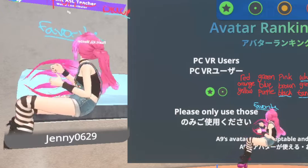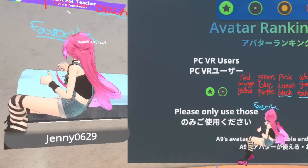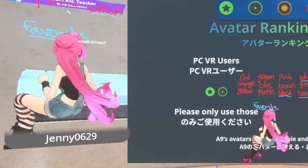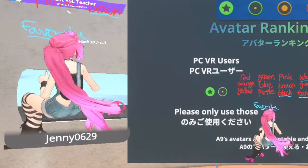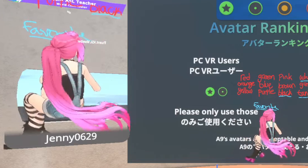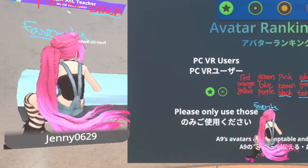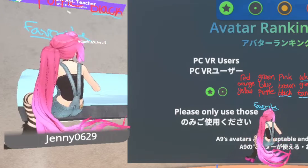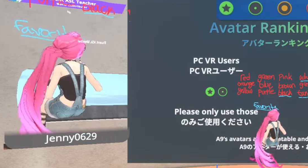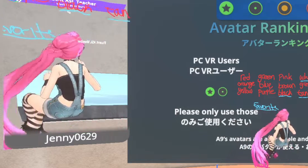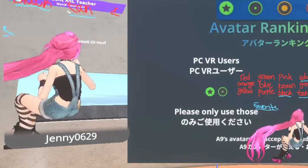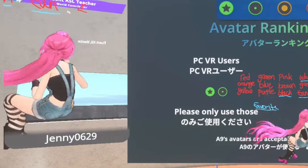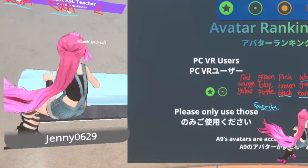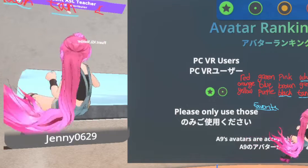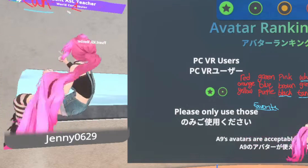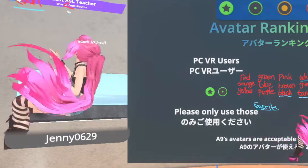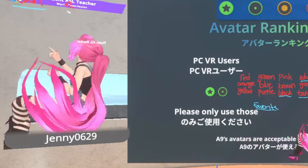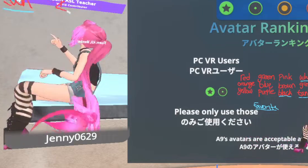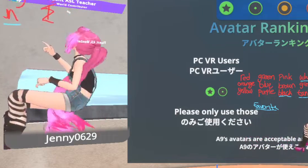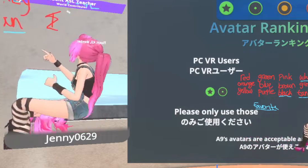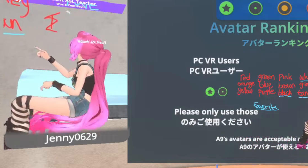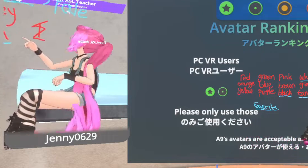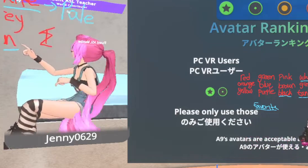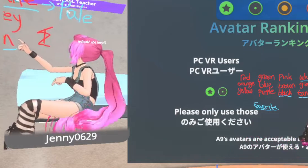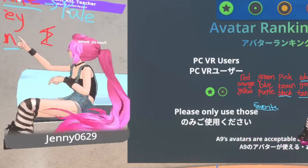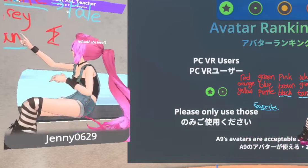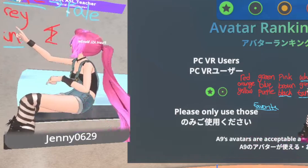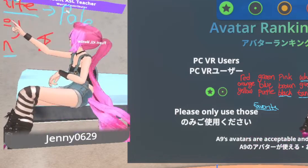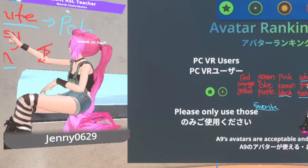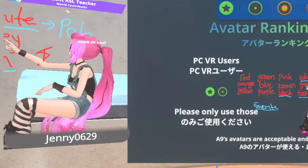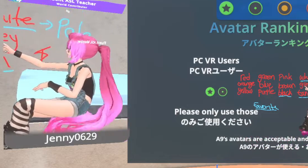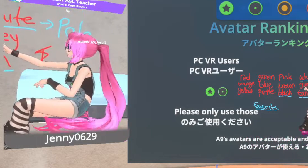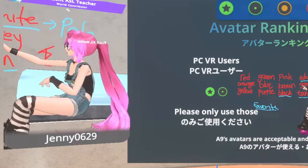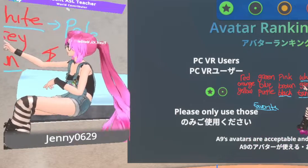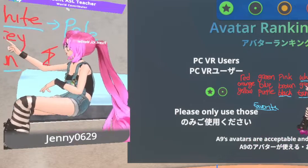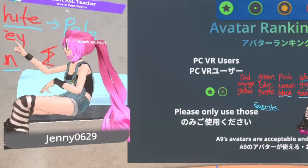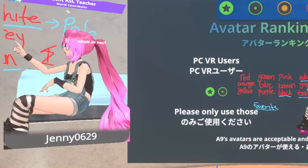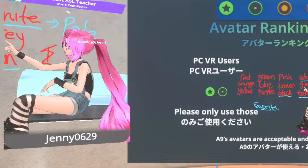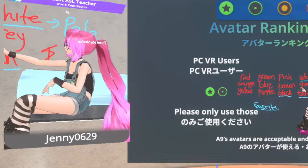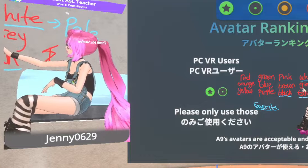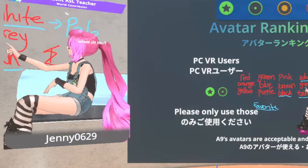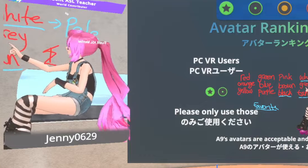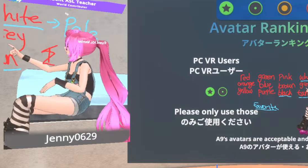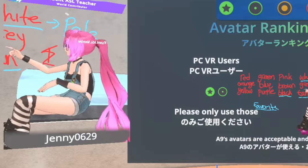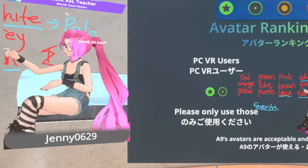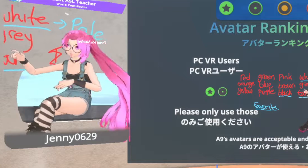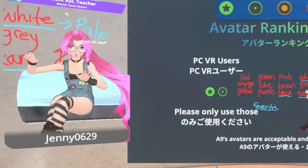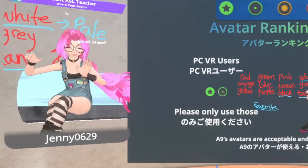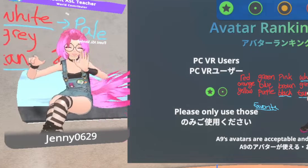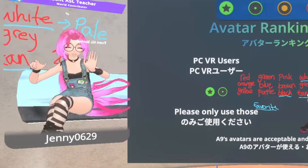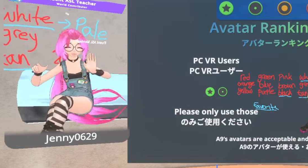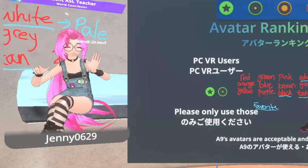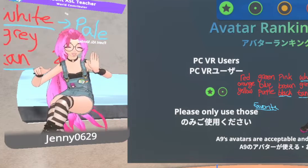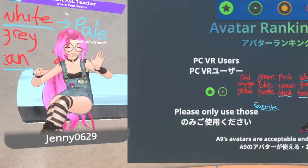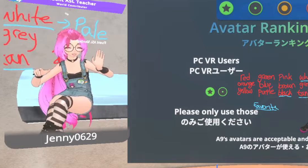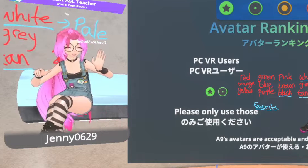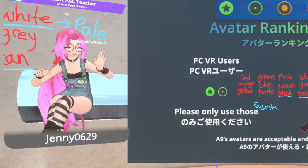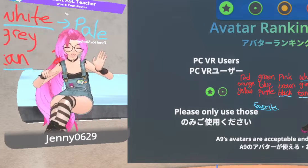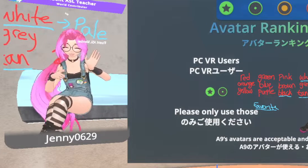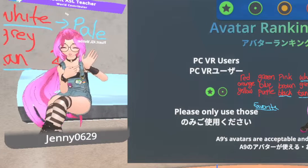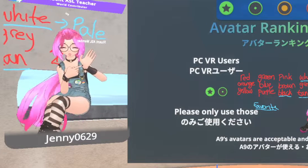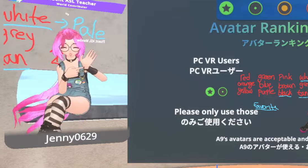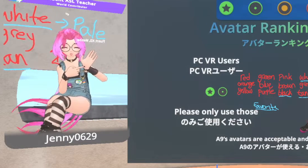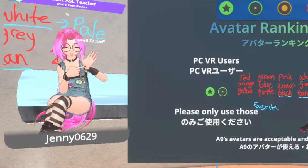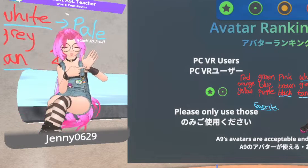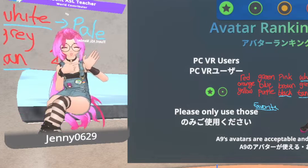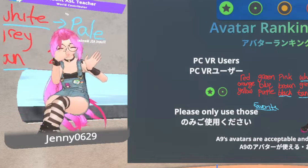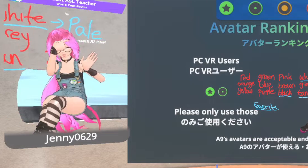Cool. Did I finish? I did not finish. Okay. So gray, also, imagine you have a bunch of